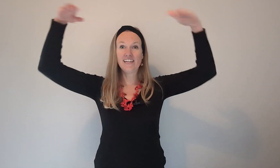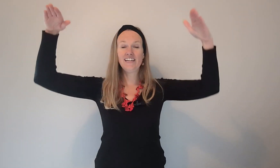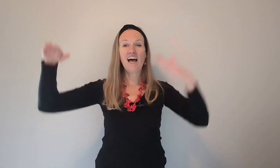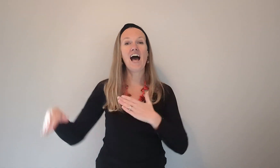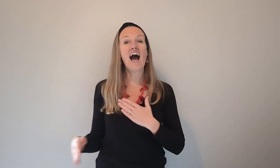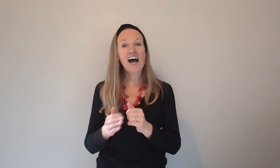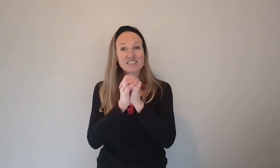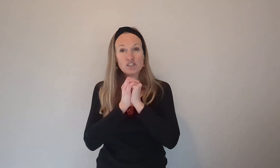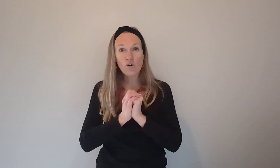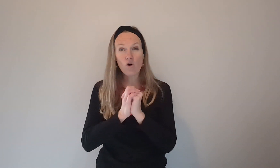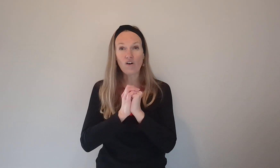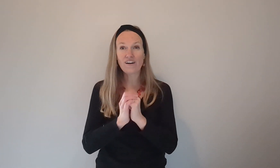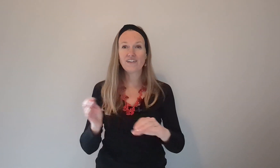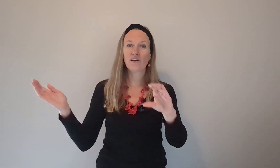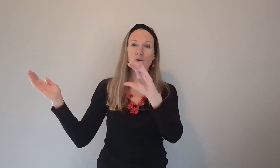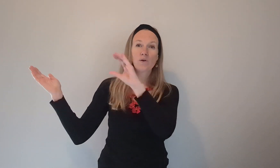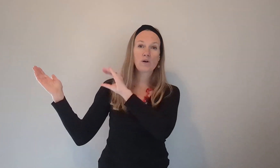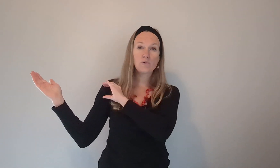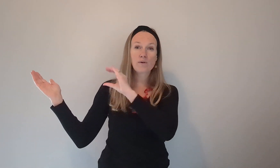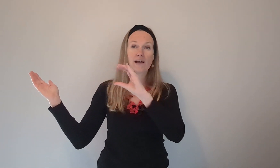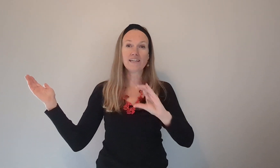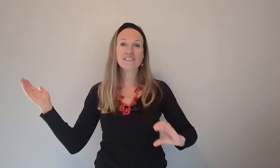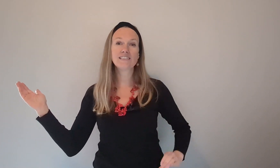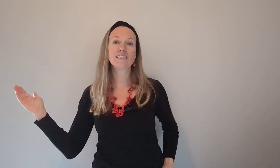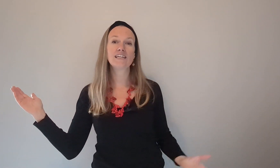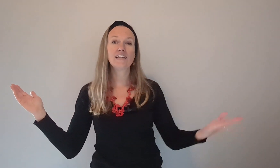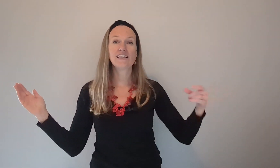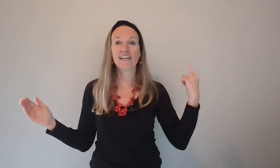heaven adored, Christ the